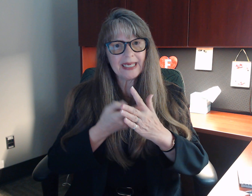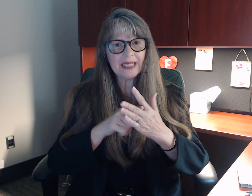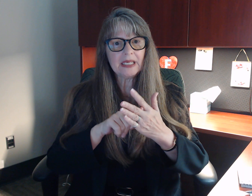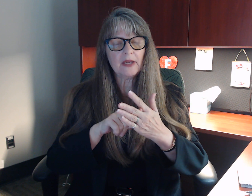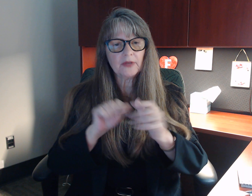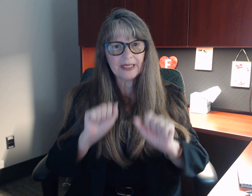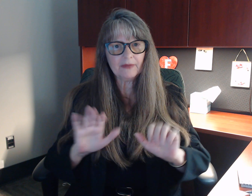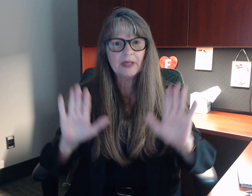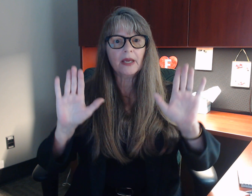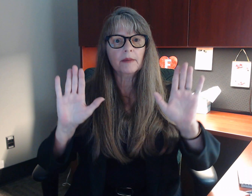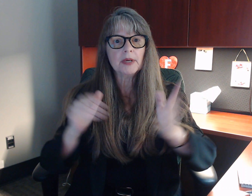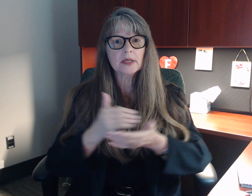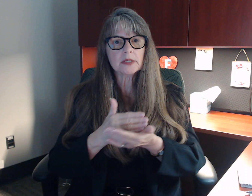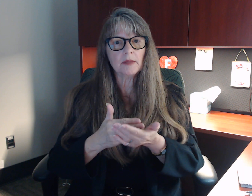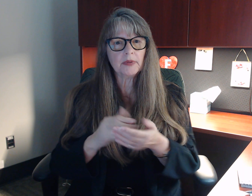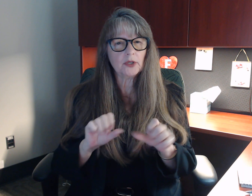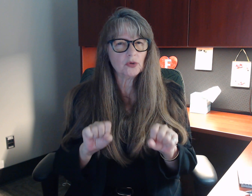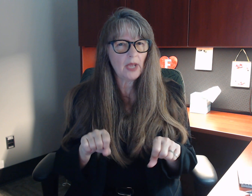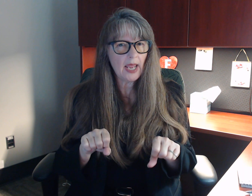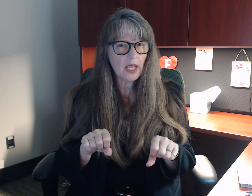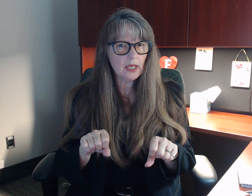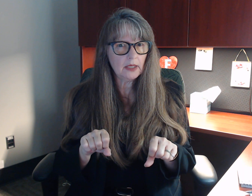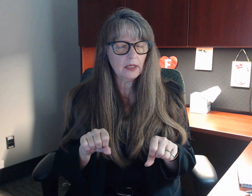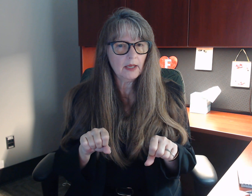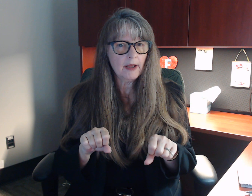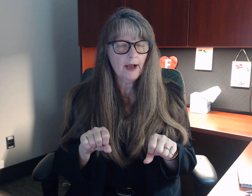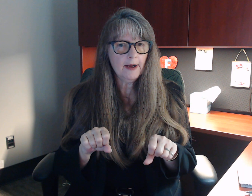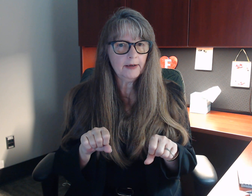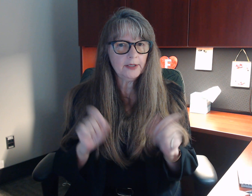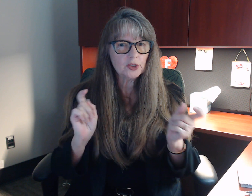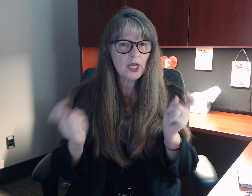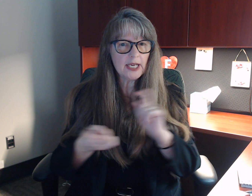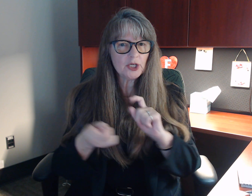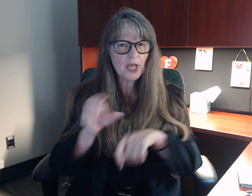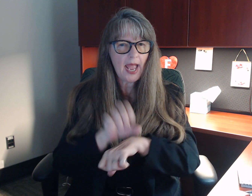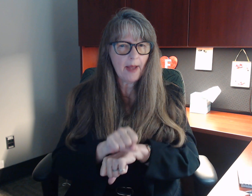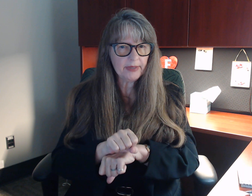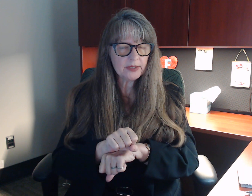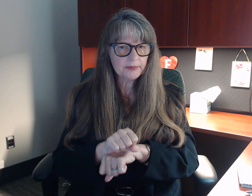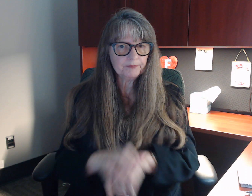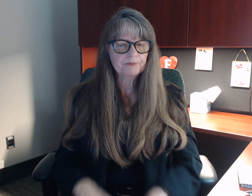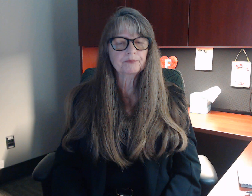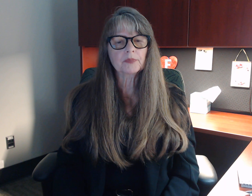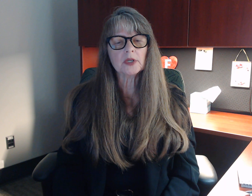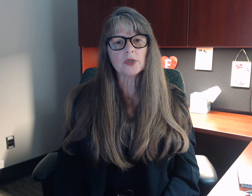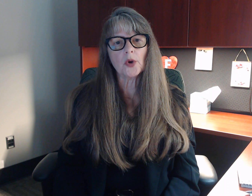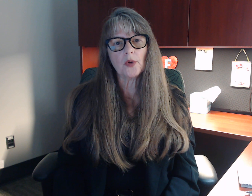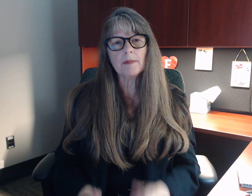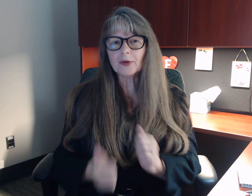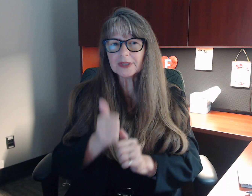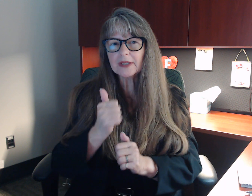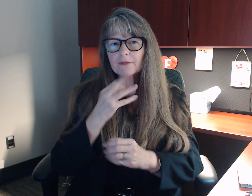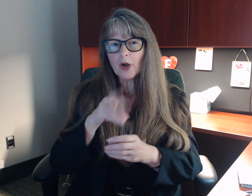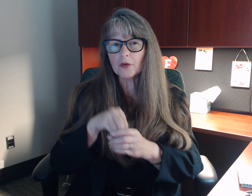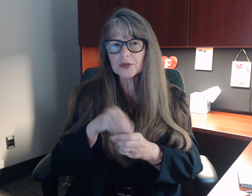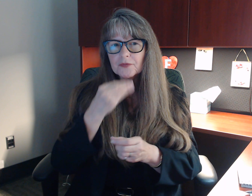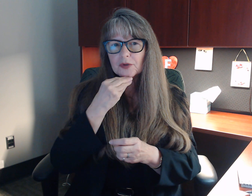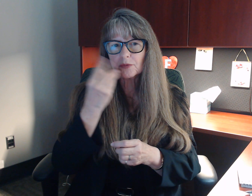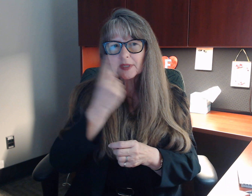beginning of giving up something that you can and change a habit. So it mostly involves food, because I